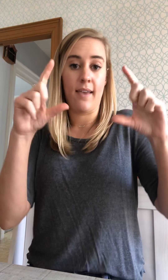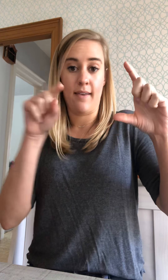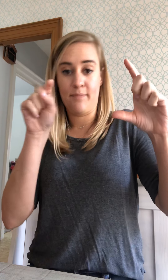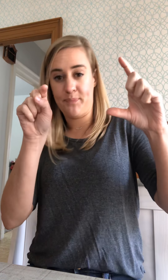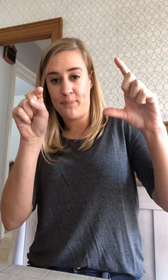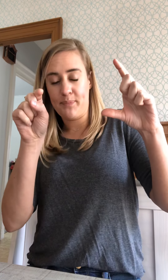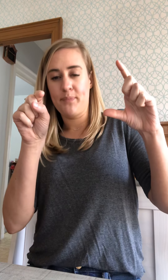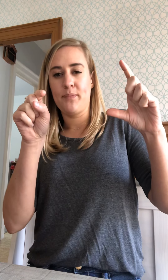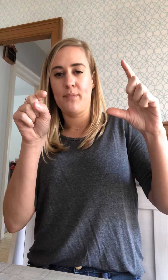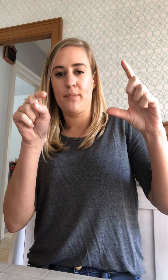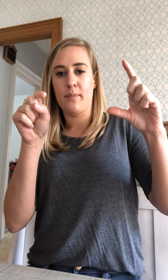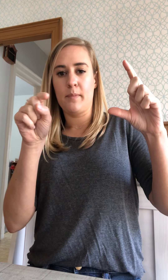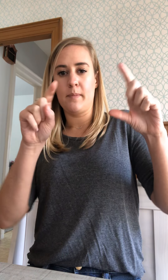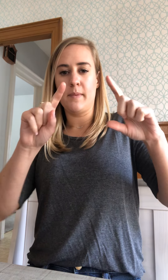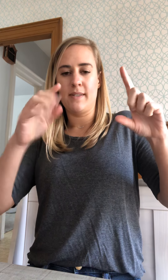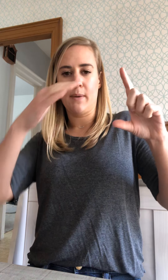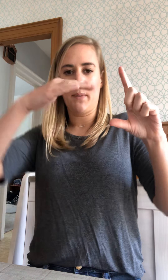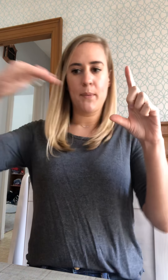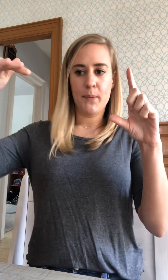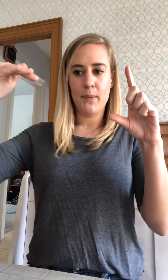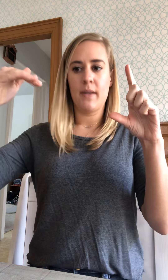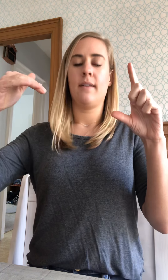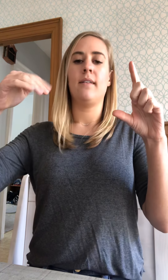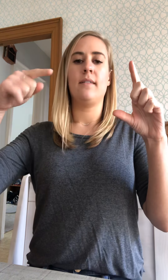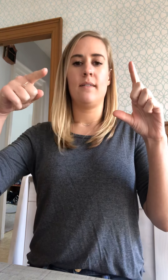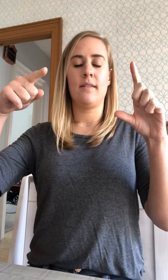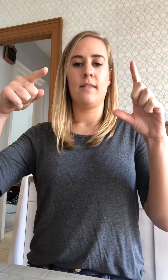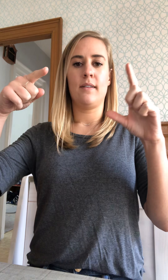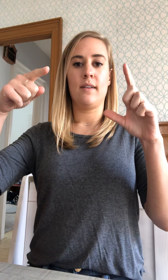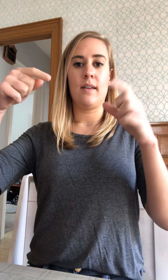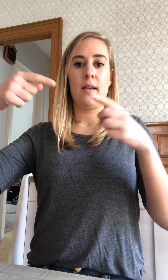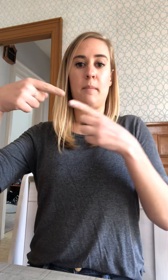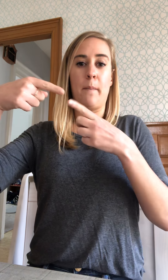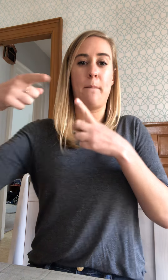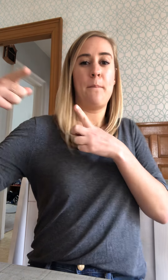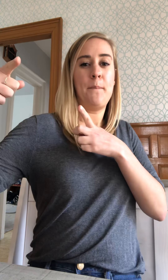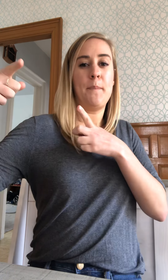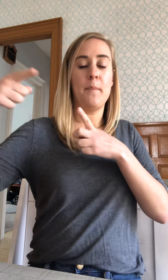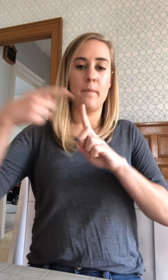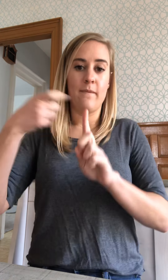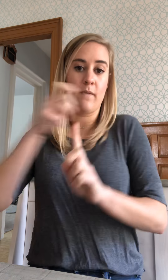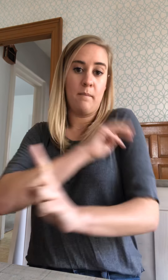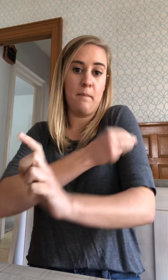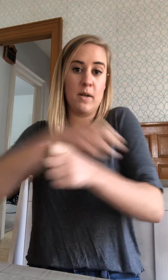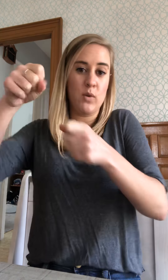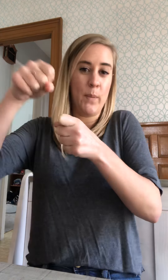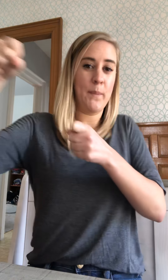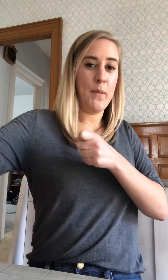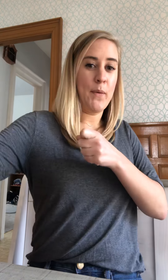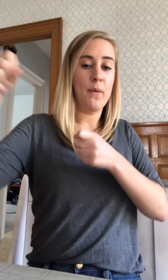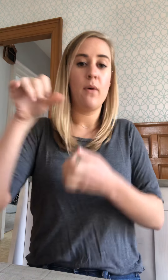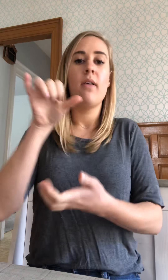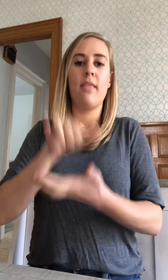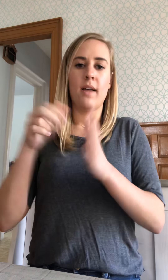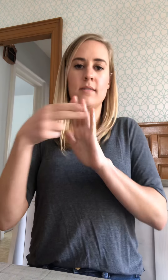different angulation and tends to be distracted by muscle pull, that is unfavorable. Even though this is, you're looking at